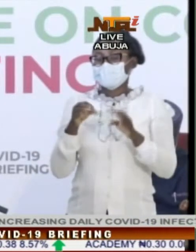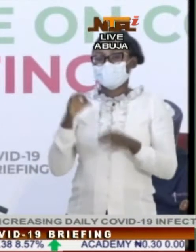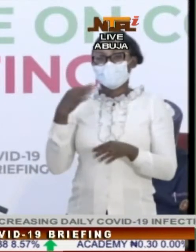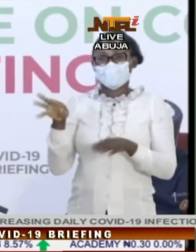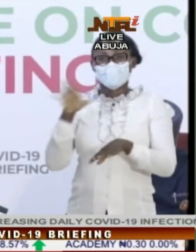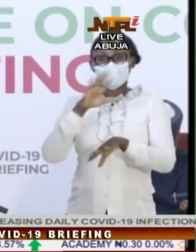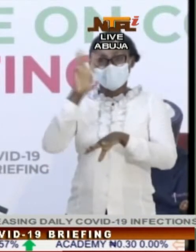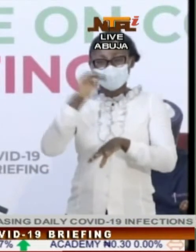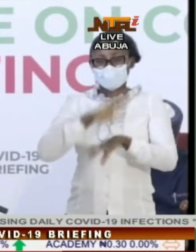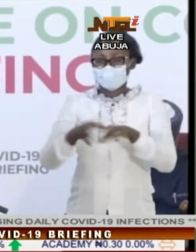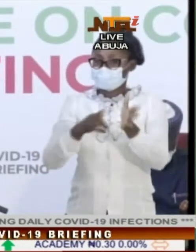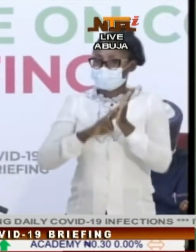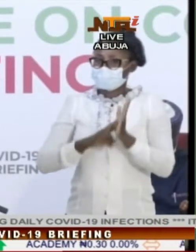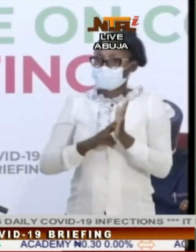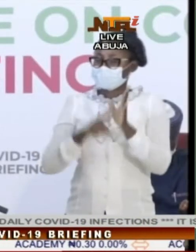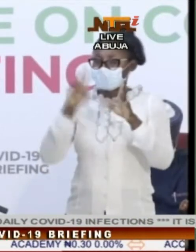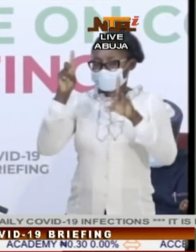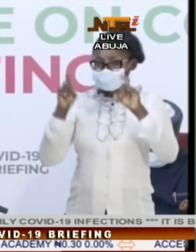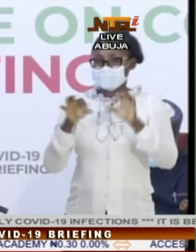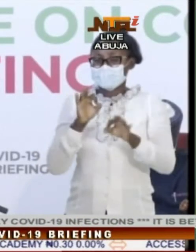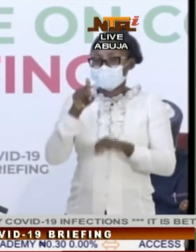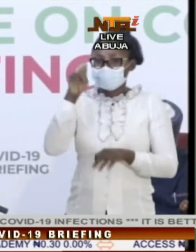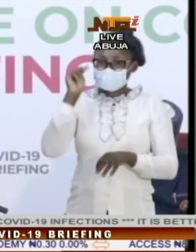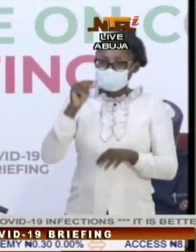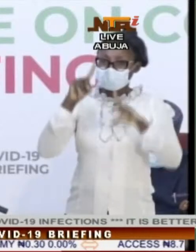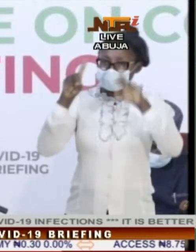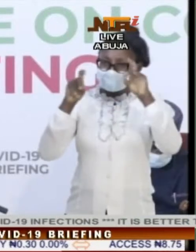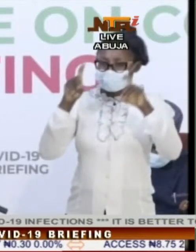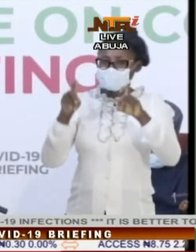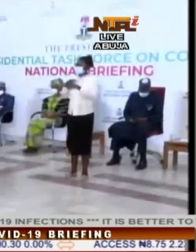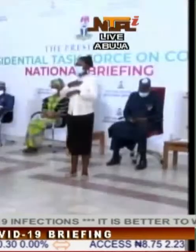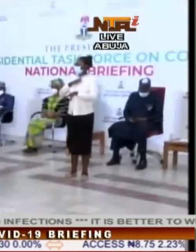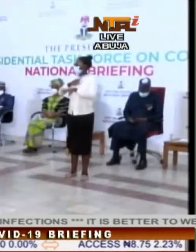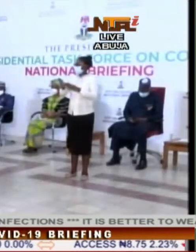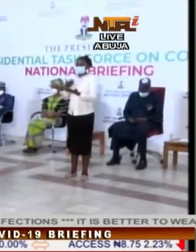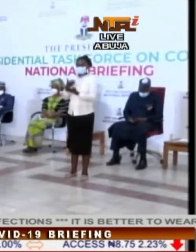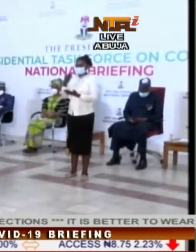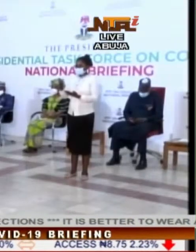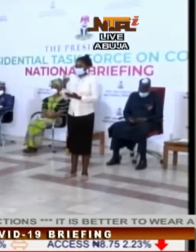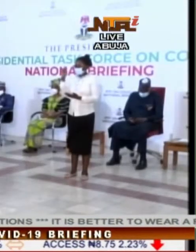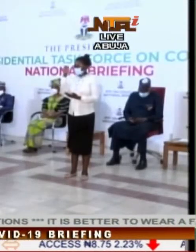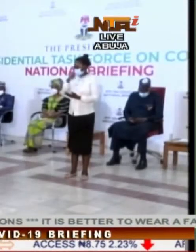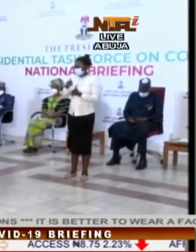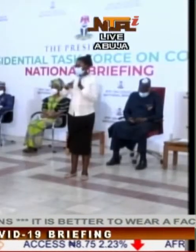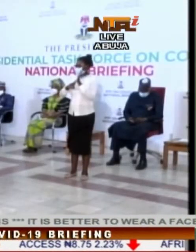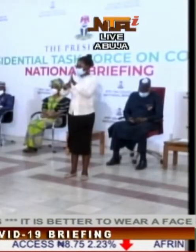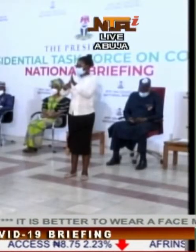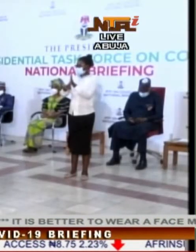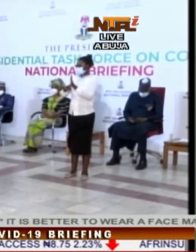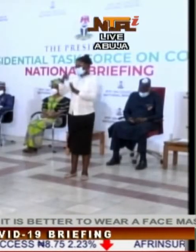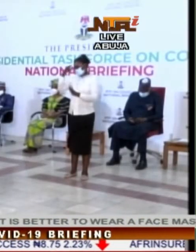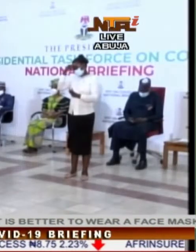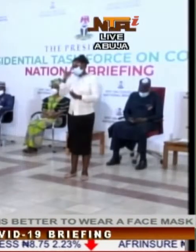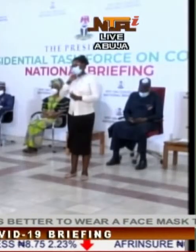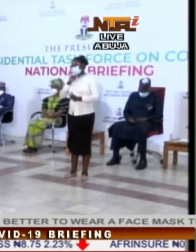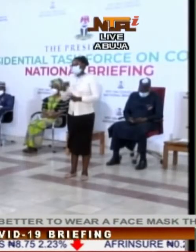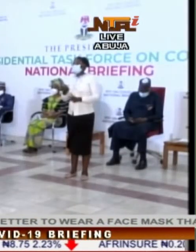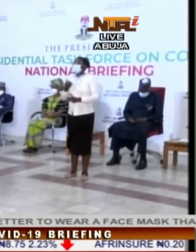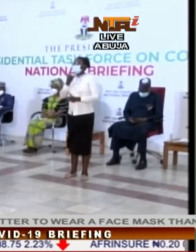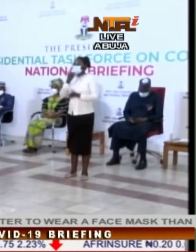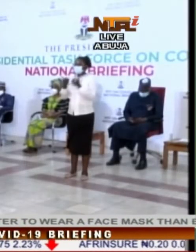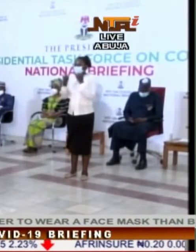test. If you do need a test, please do not buy a fake result, because it's criminal.